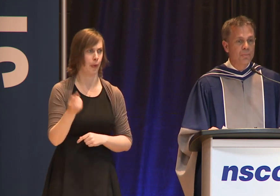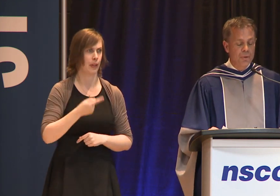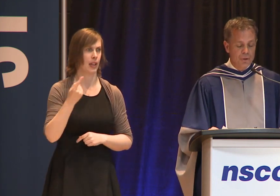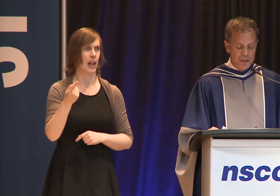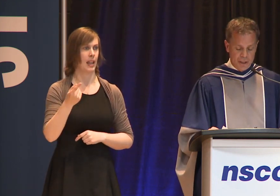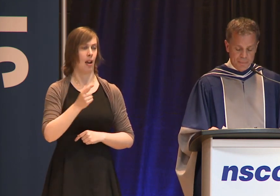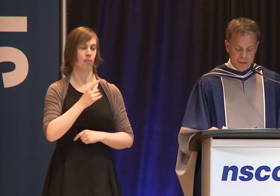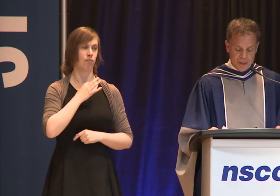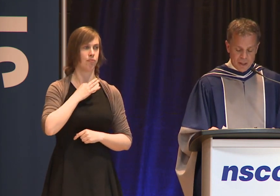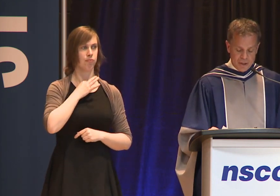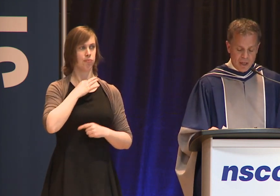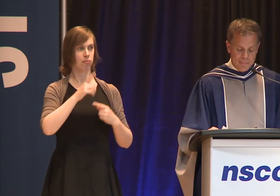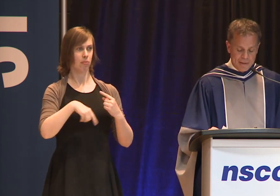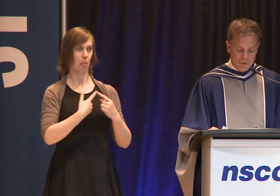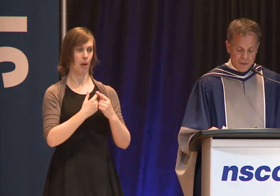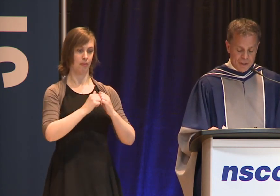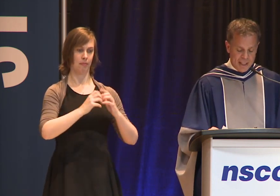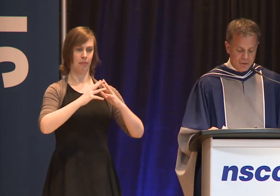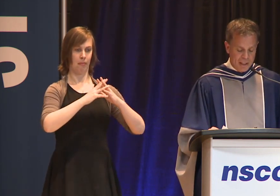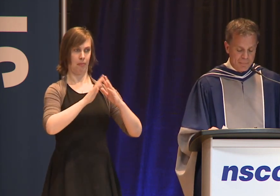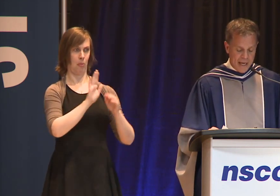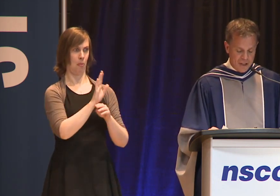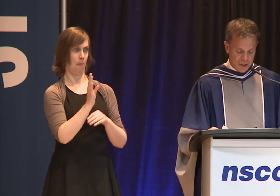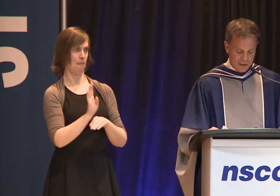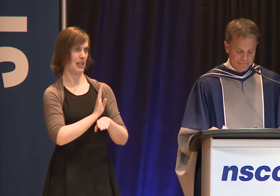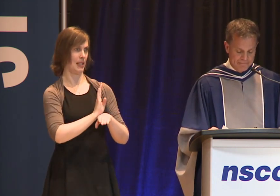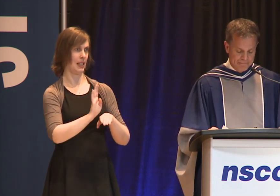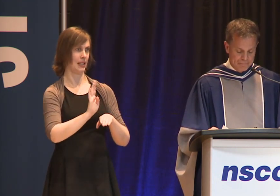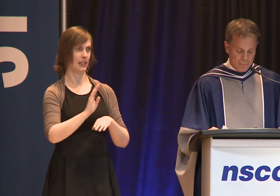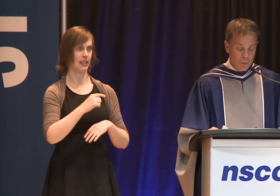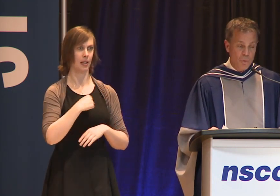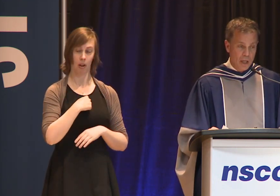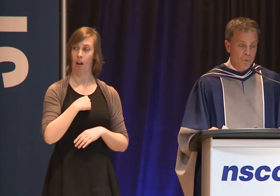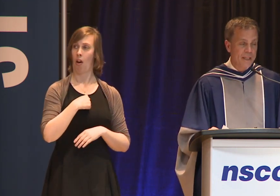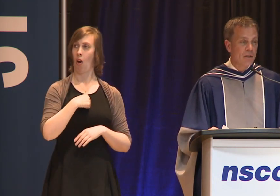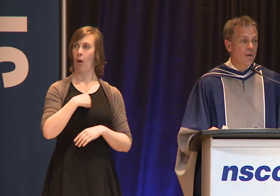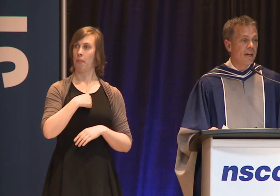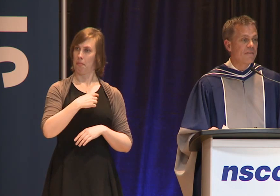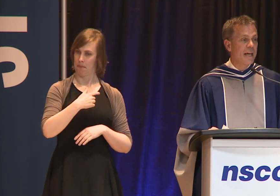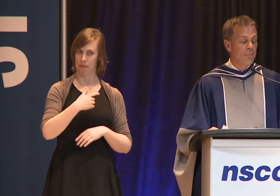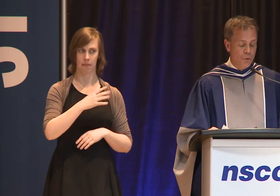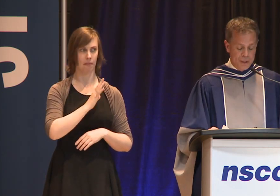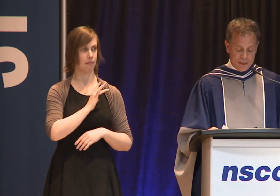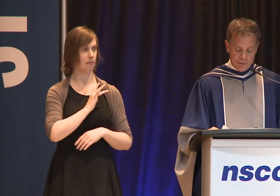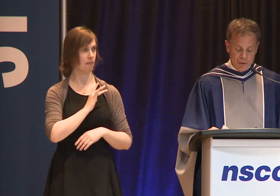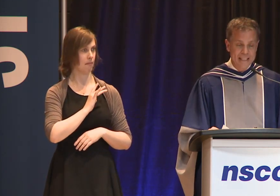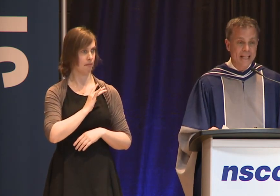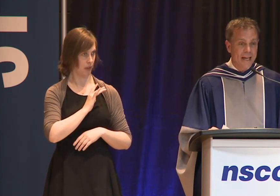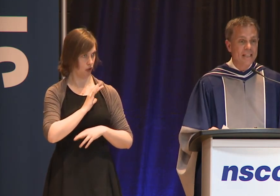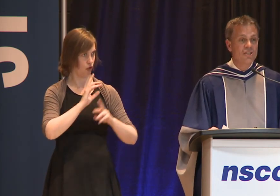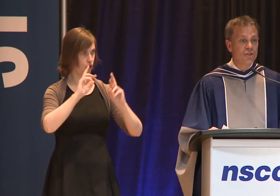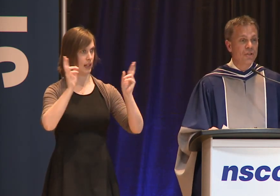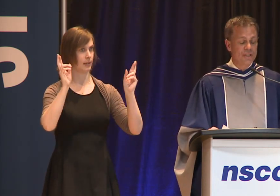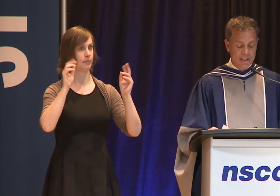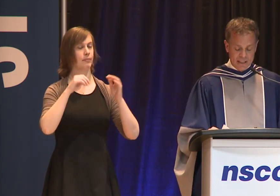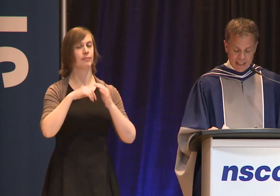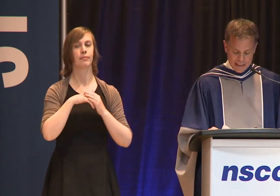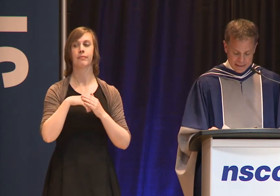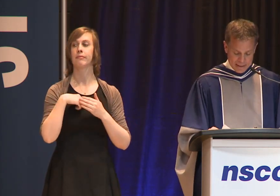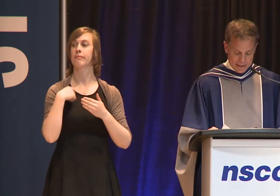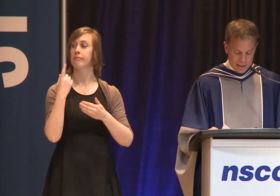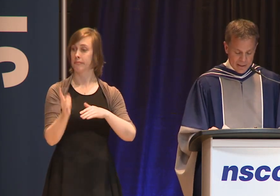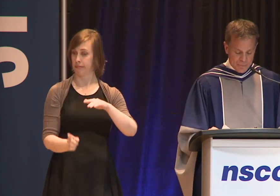about entrepreneurship, a topic for which I had great passion. Well, when I arrived that morning, there were only 9 students